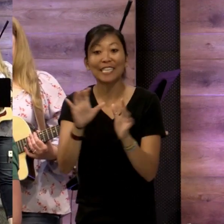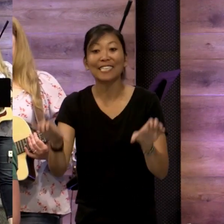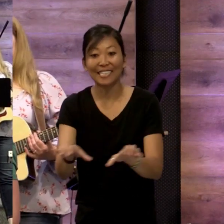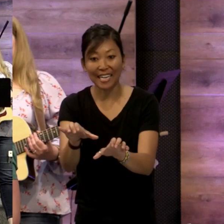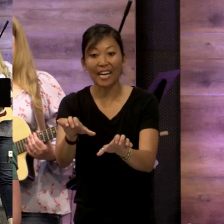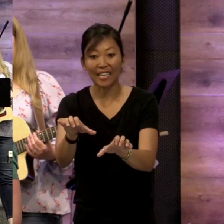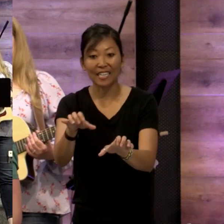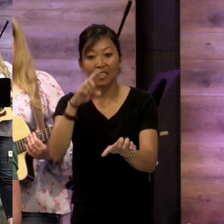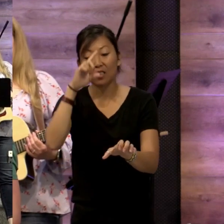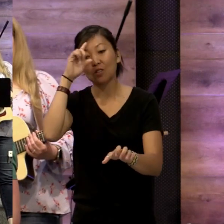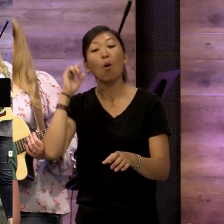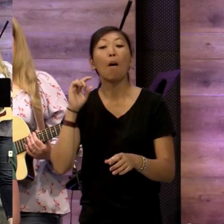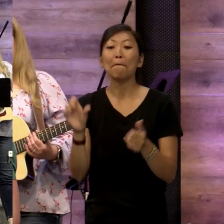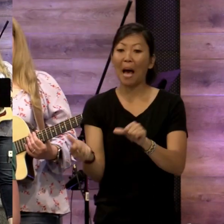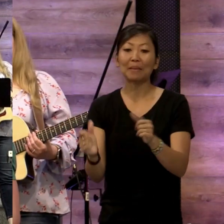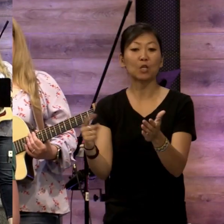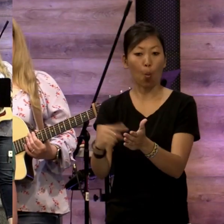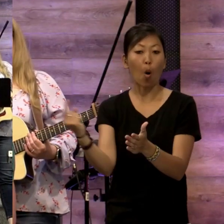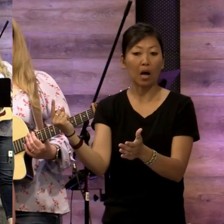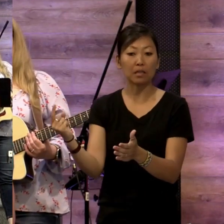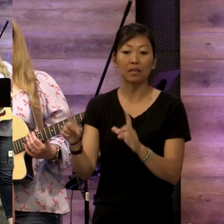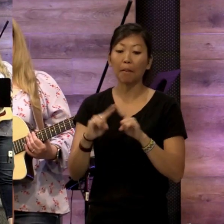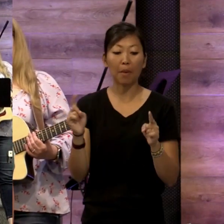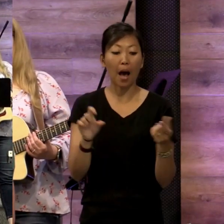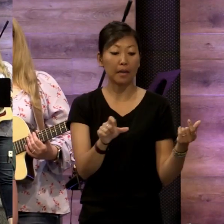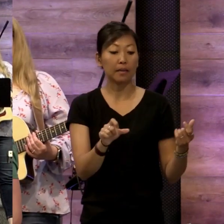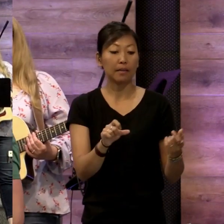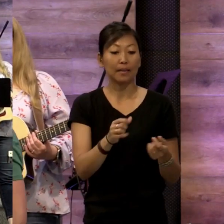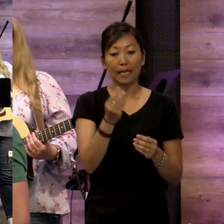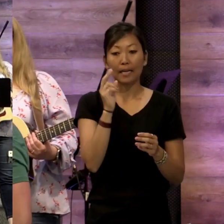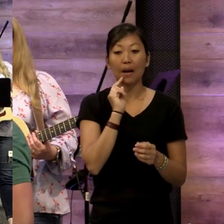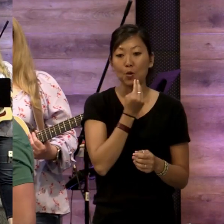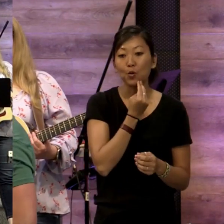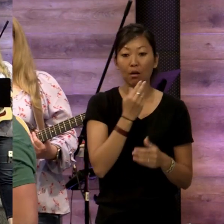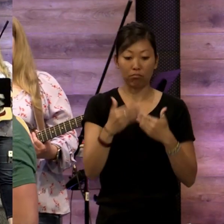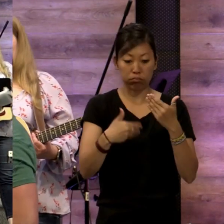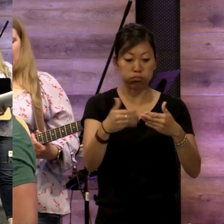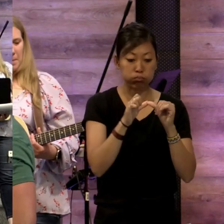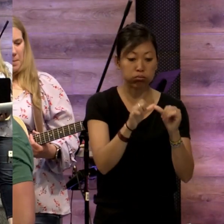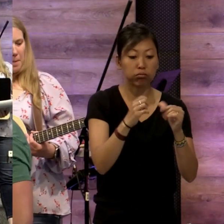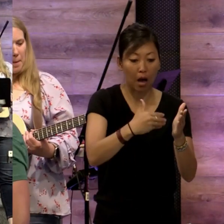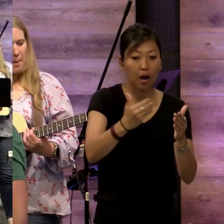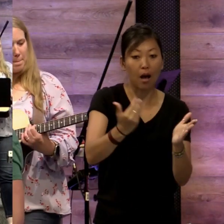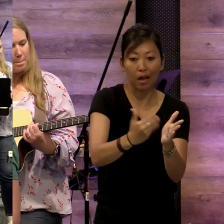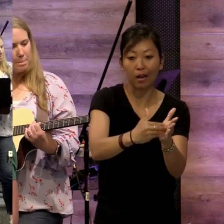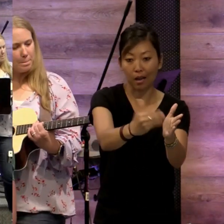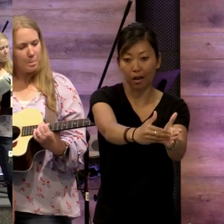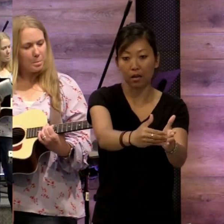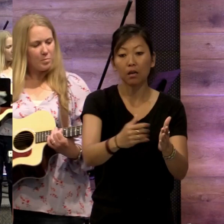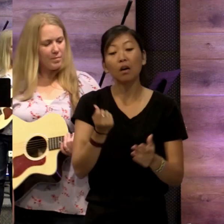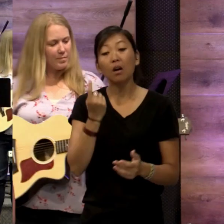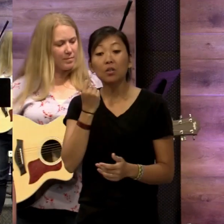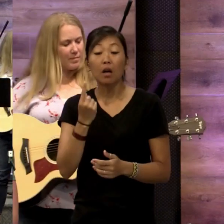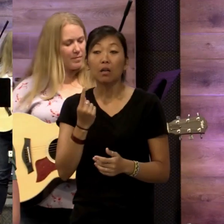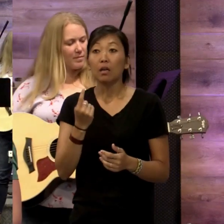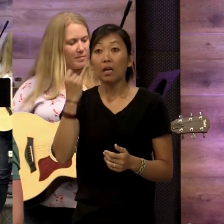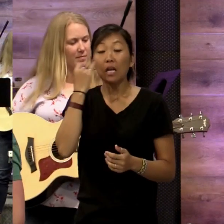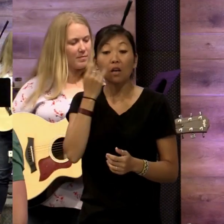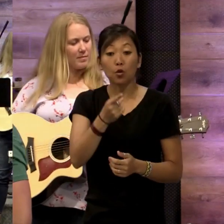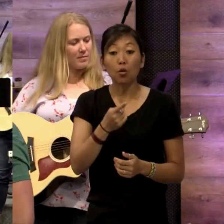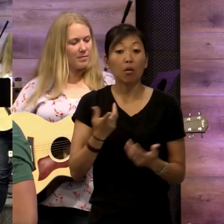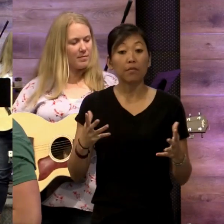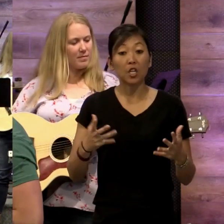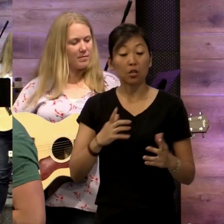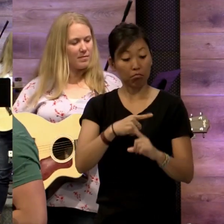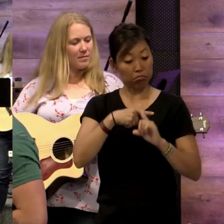what communion is. So you're saying, I still need him, still trusting in him, right? It's not wrong to rededicate your life to Jesus. That can be